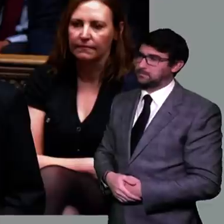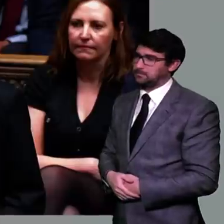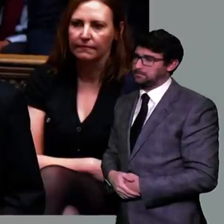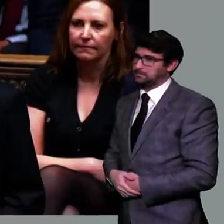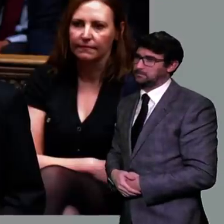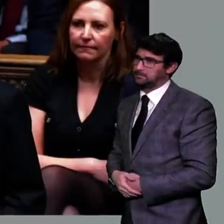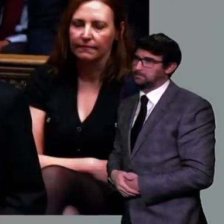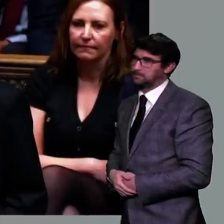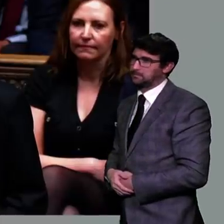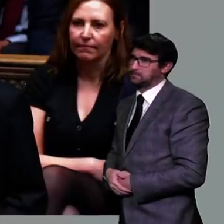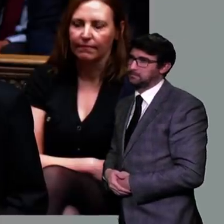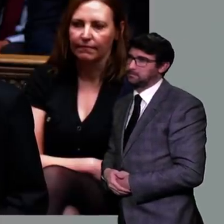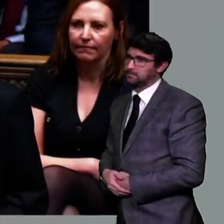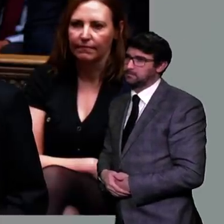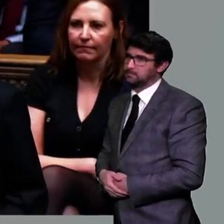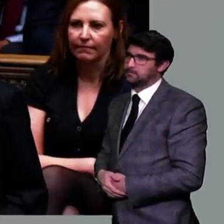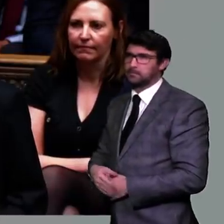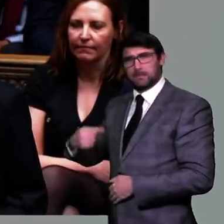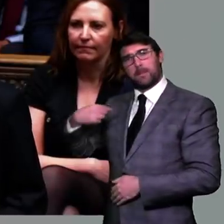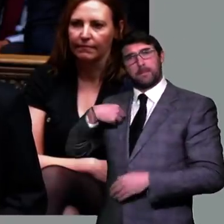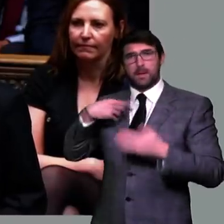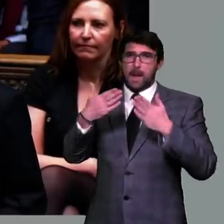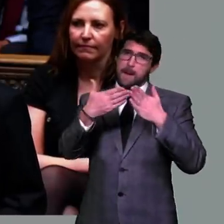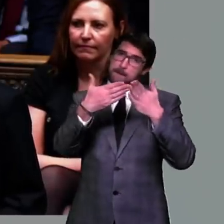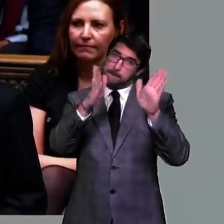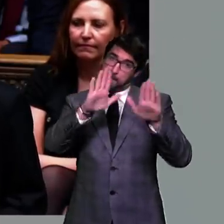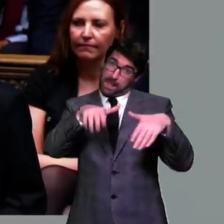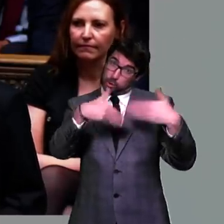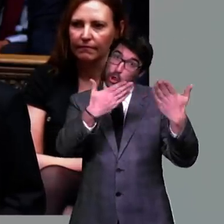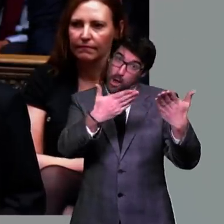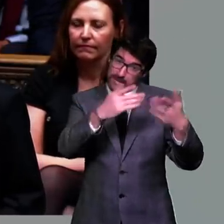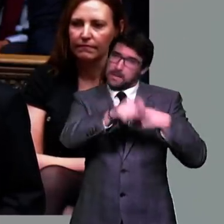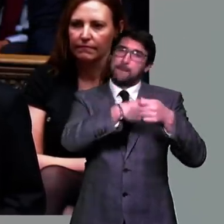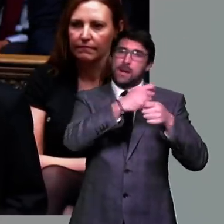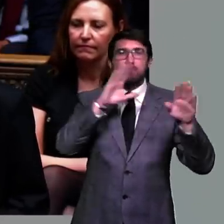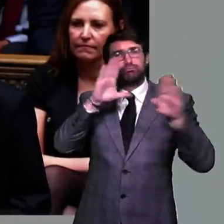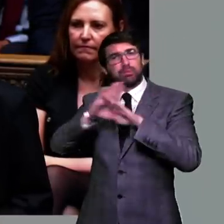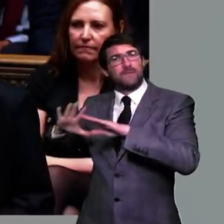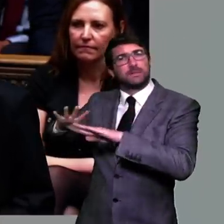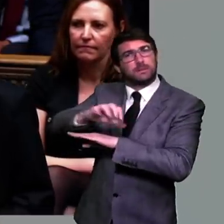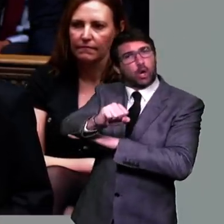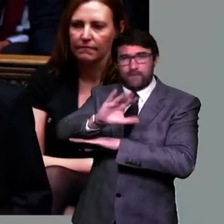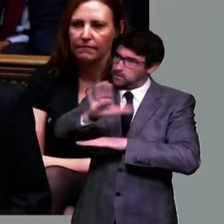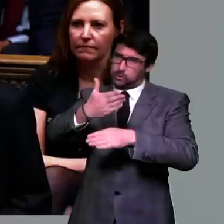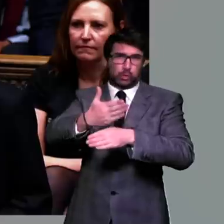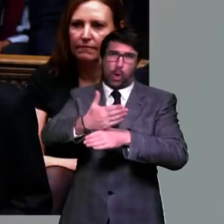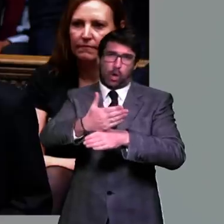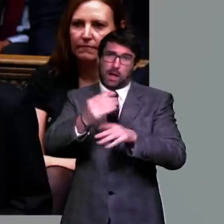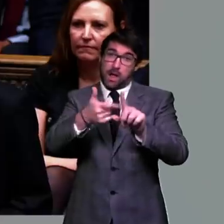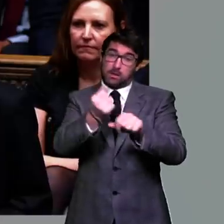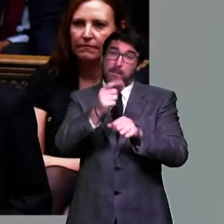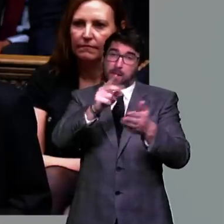for our NHS. We have another Amber Alert in the NHS Blood Service, a service that this week's Chancellor sold when he was